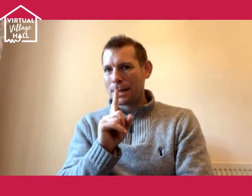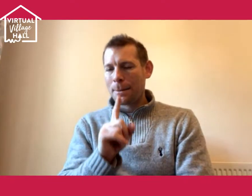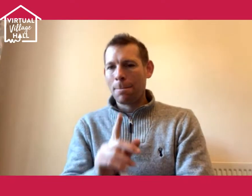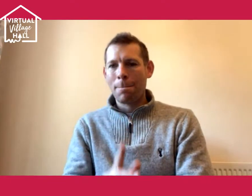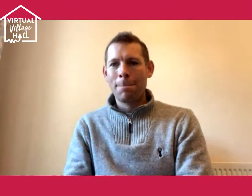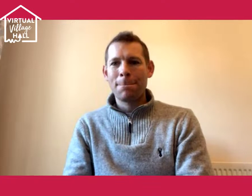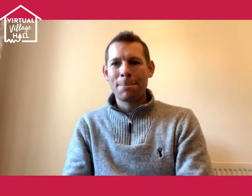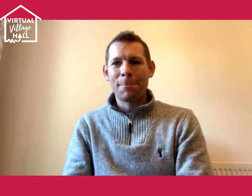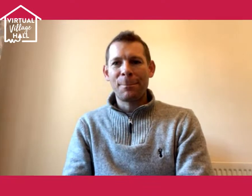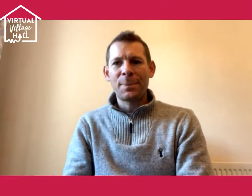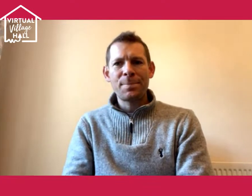Handsome,